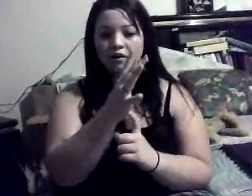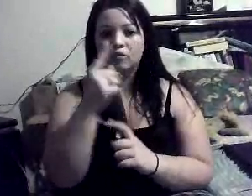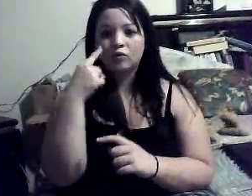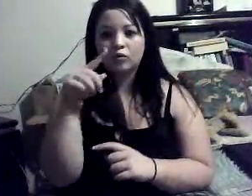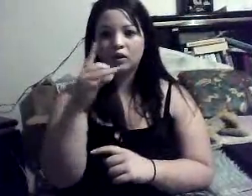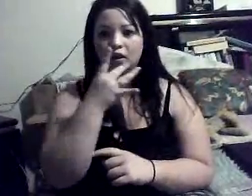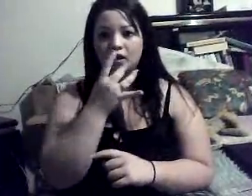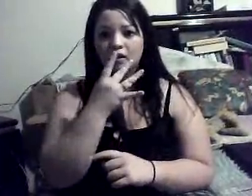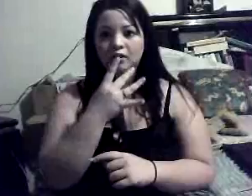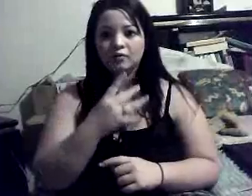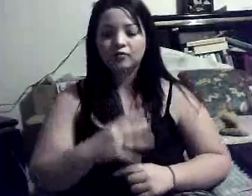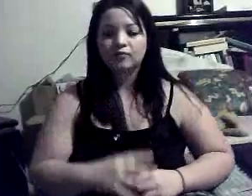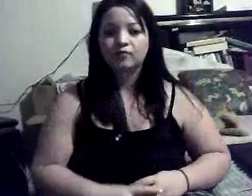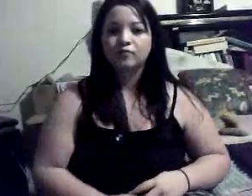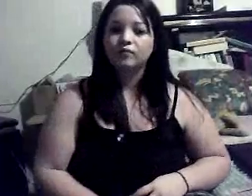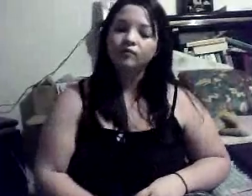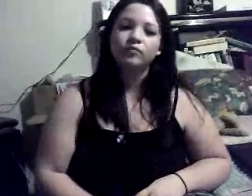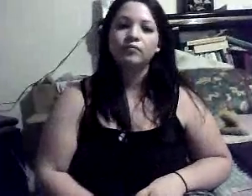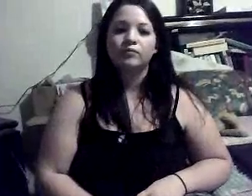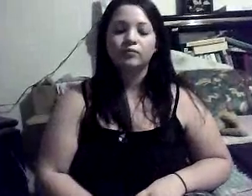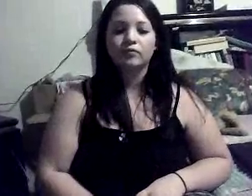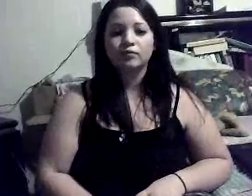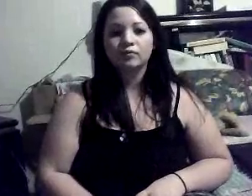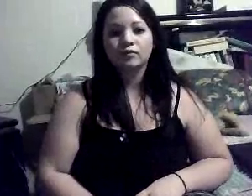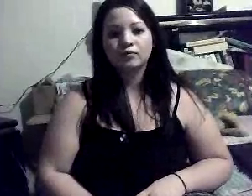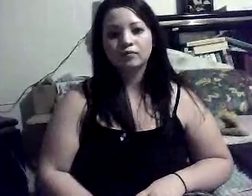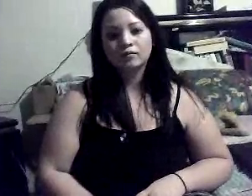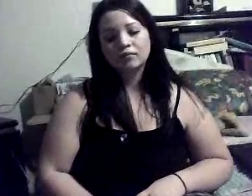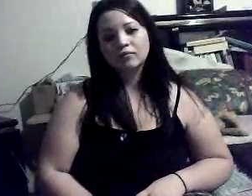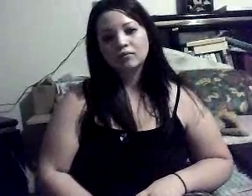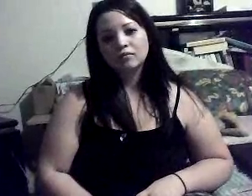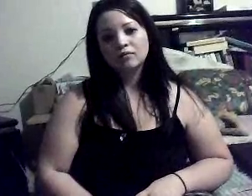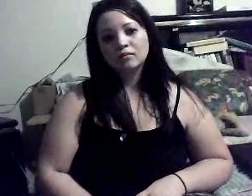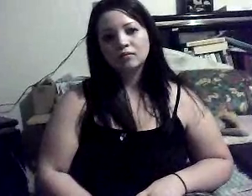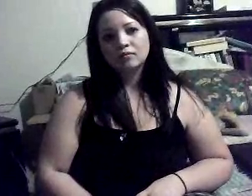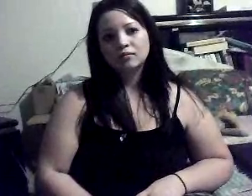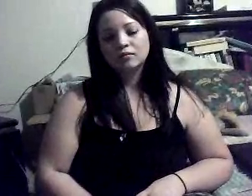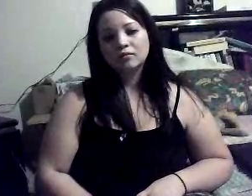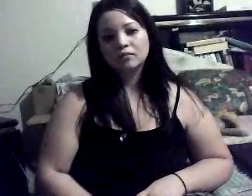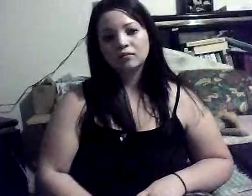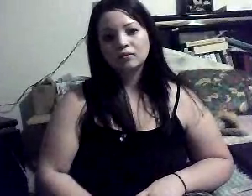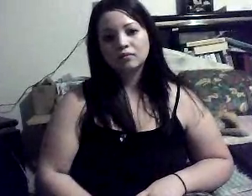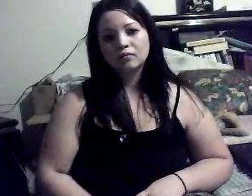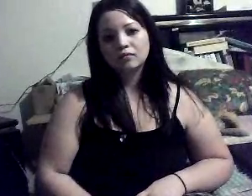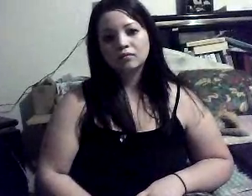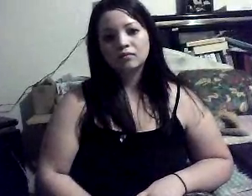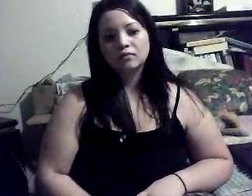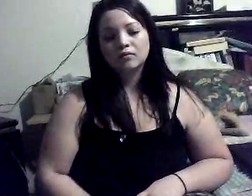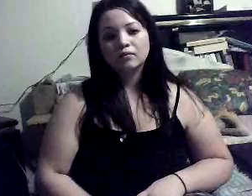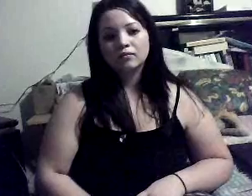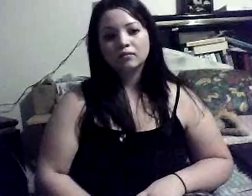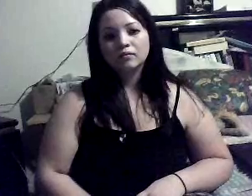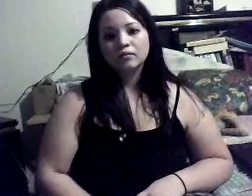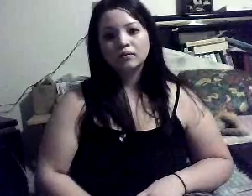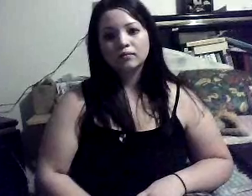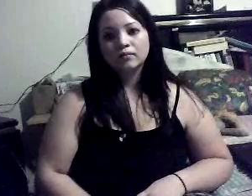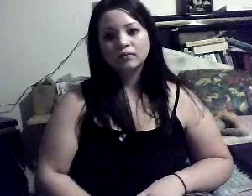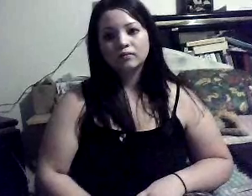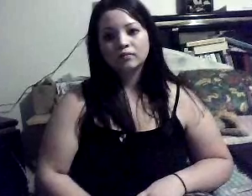In the bedroom, we had beautiful pottery, jug and water, a water jug to wash with instead of